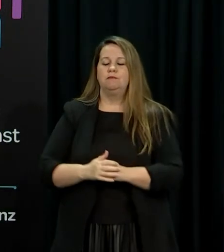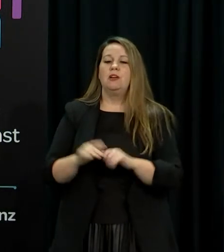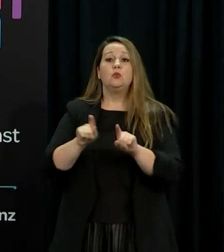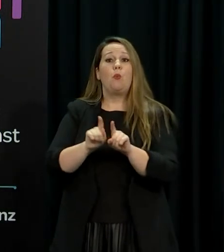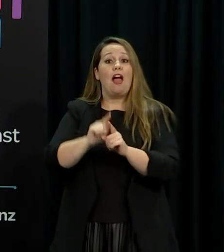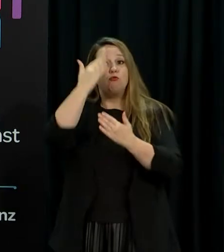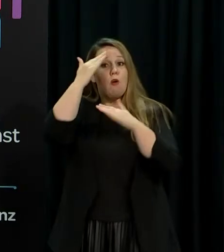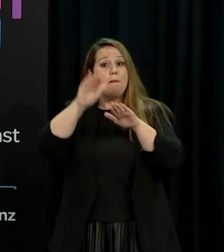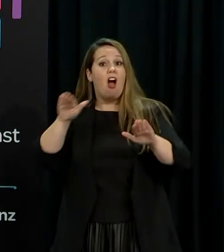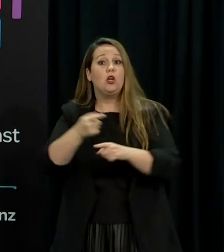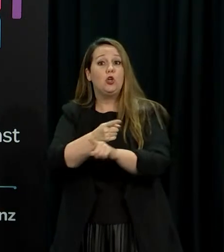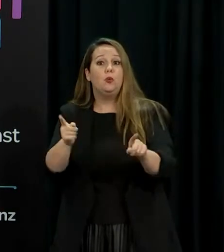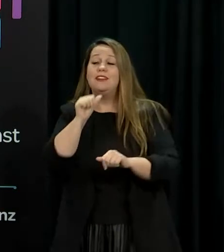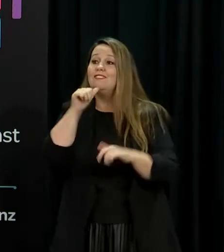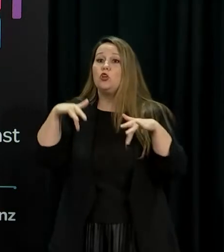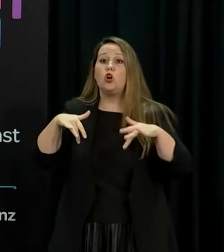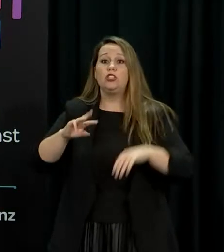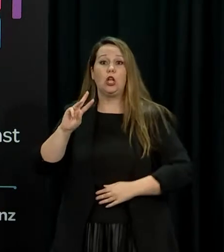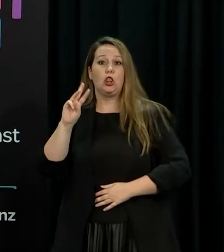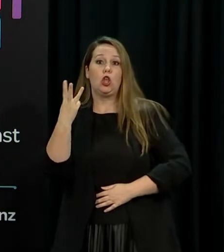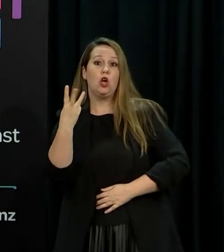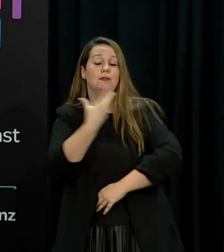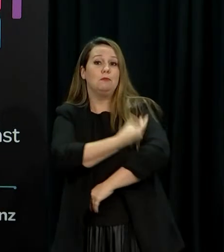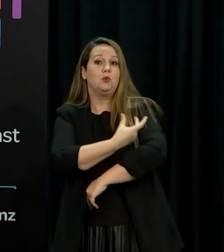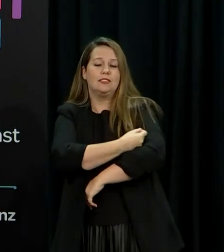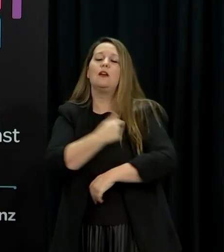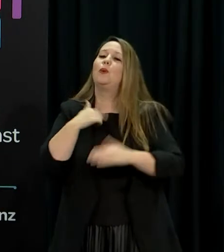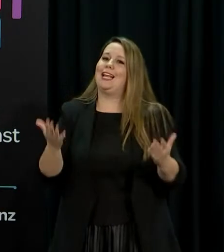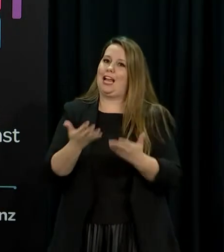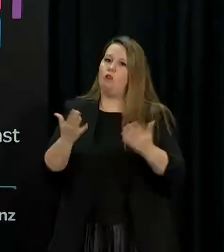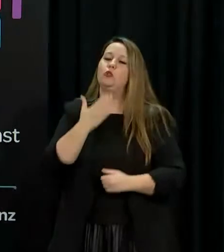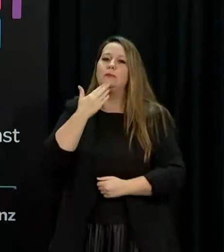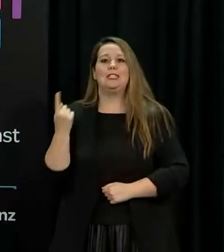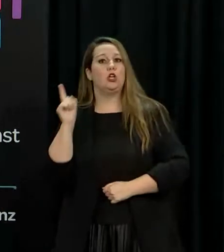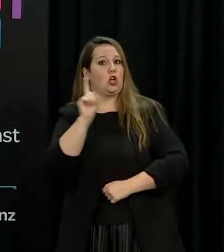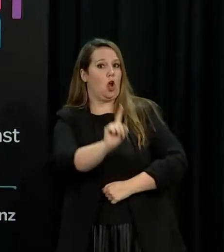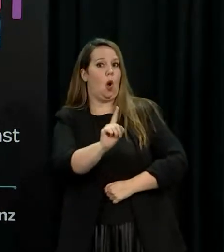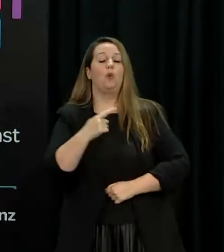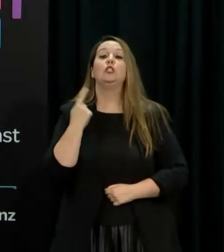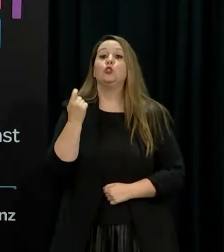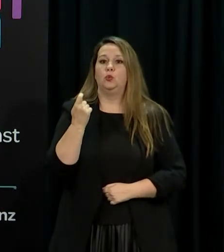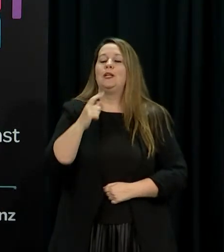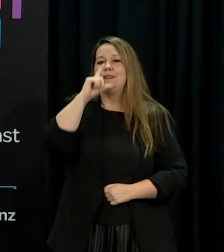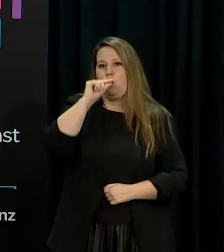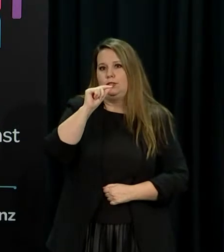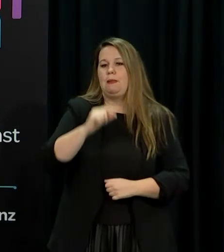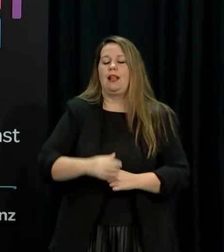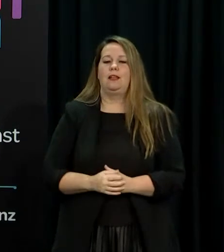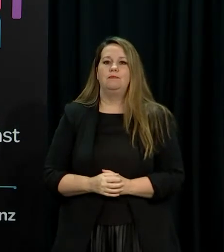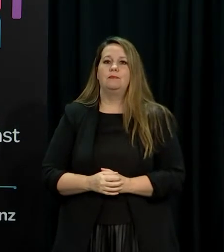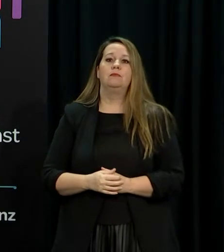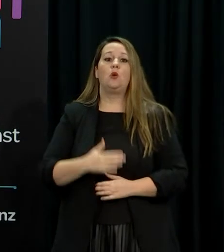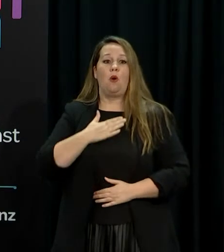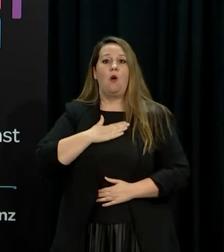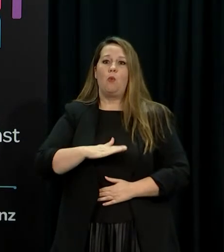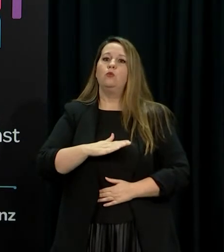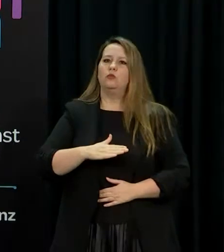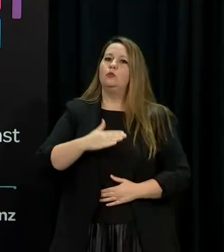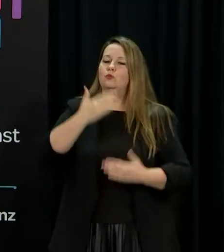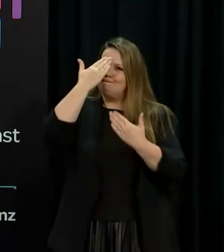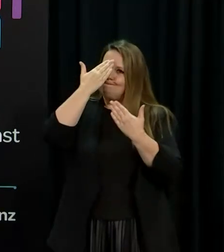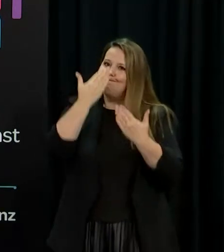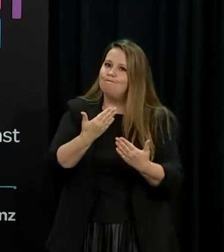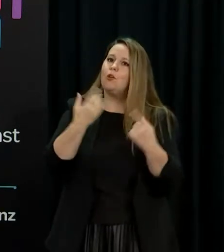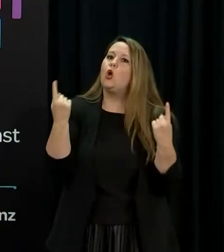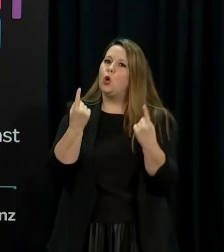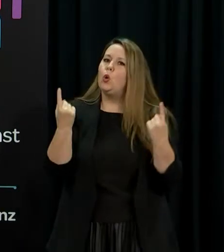Zealanders who haven't received their booster yet, and we encourage them to do that as soon as they are able to. So I want to recognise the work that the team at